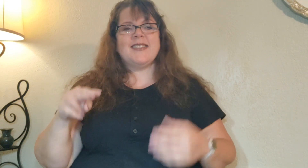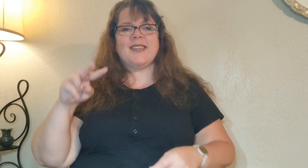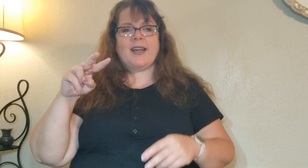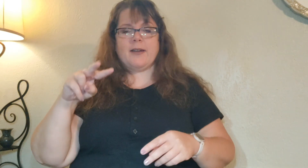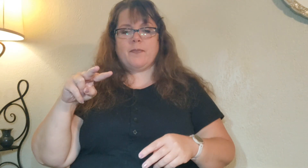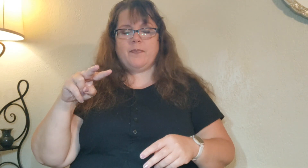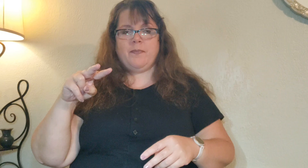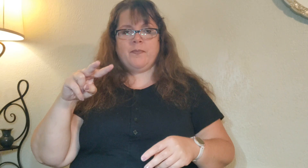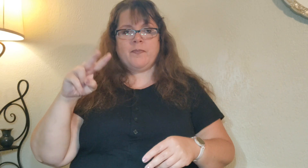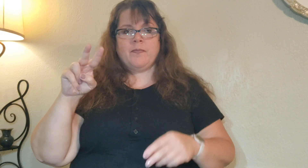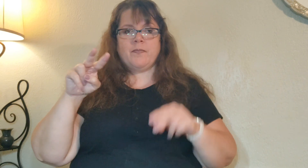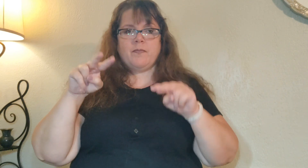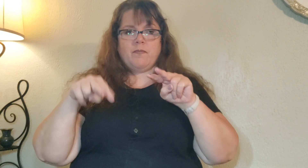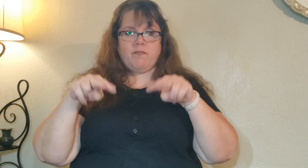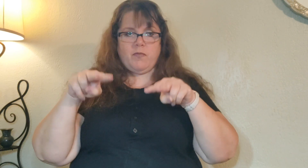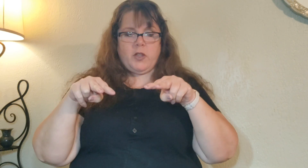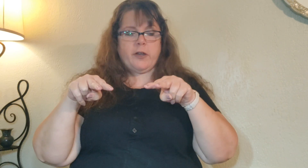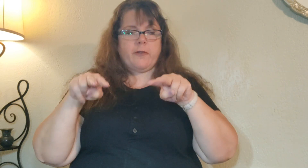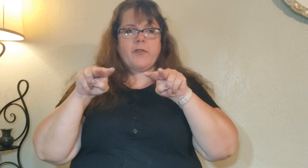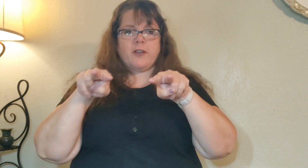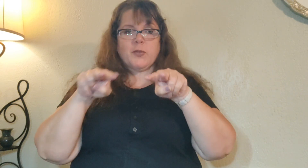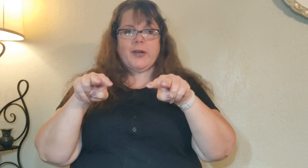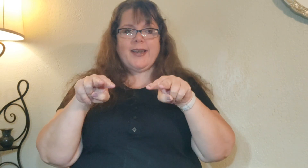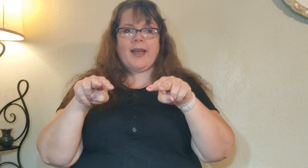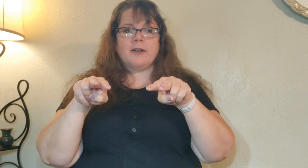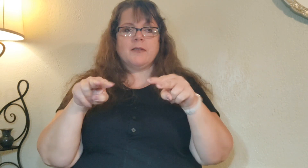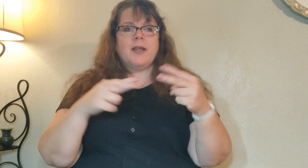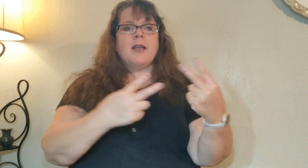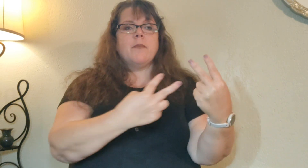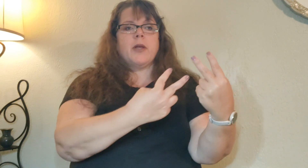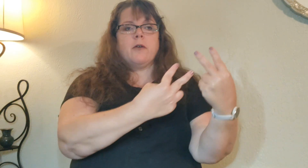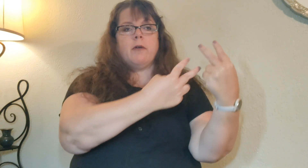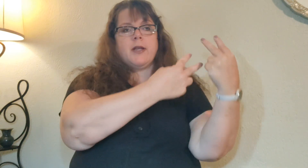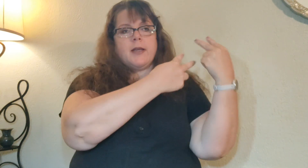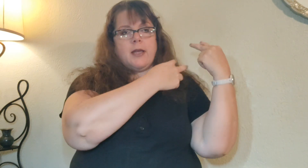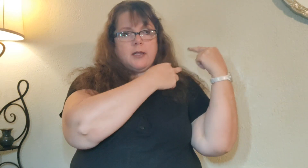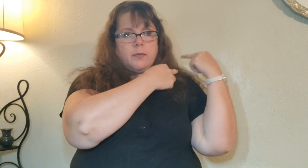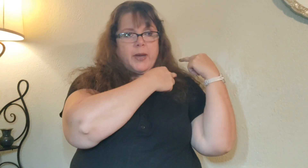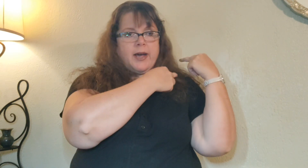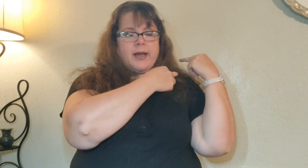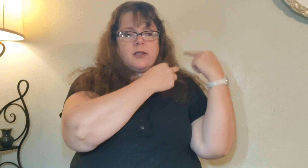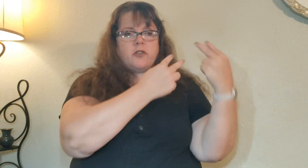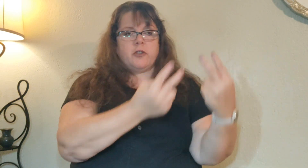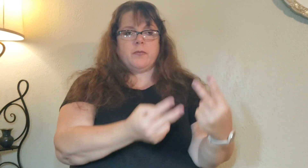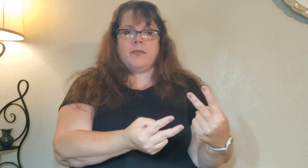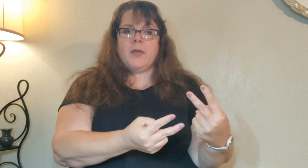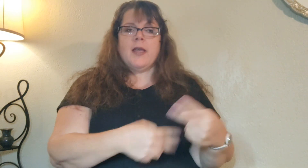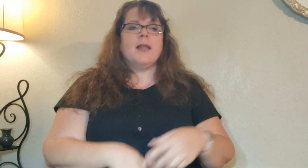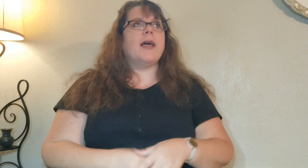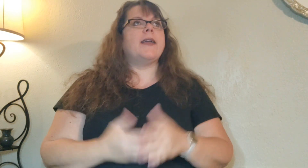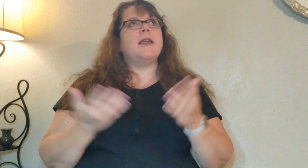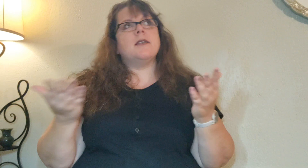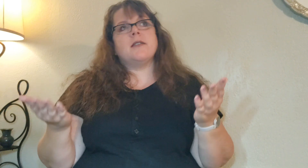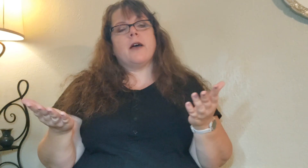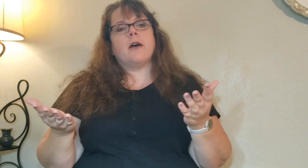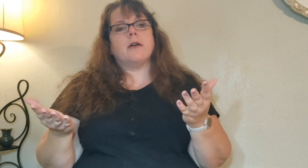it's your fingers pointing out, but going behind you. Like in a song